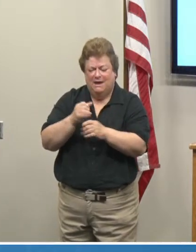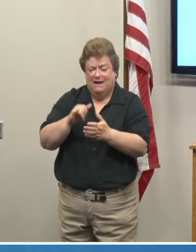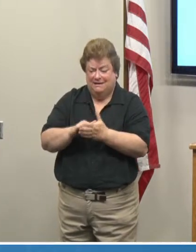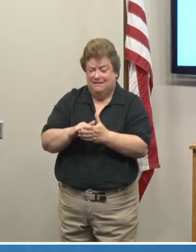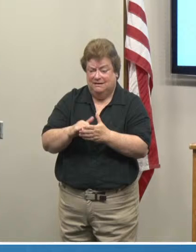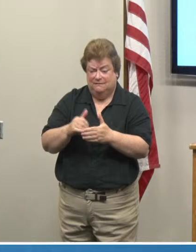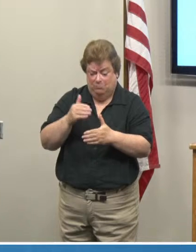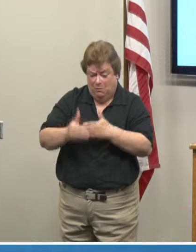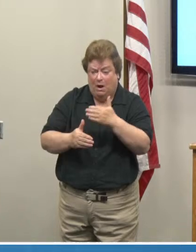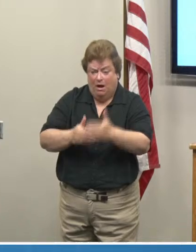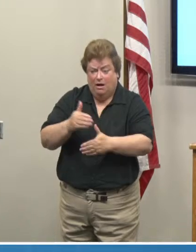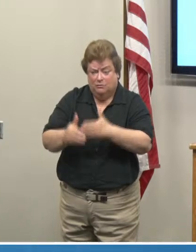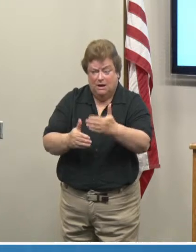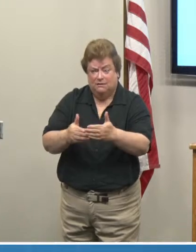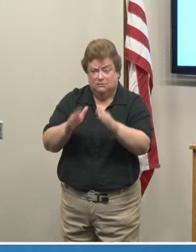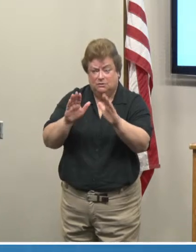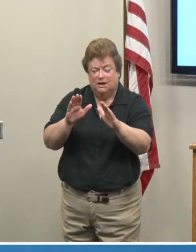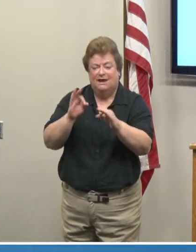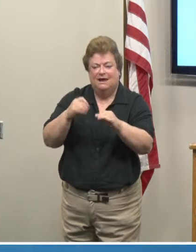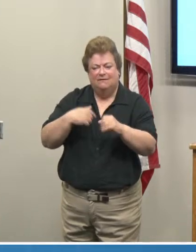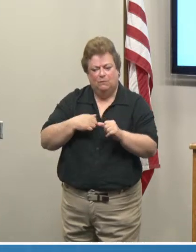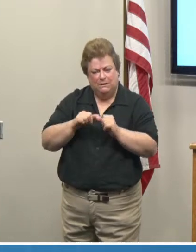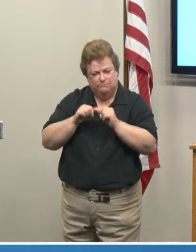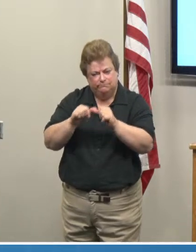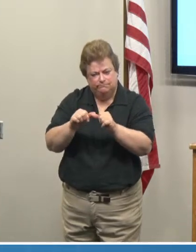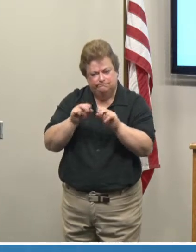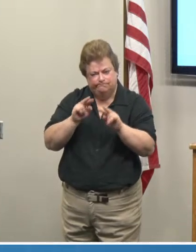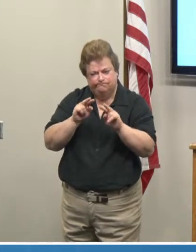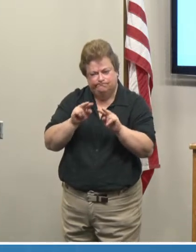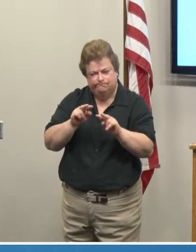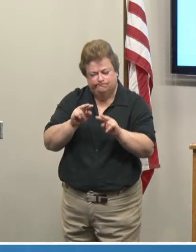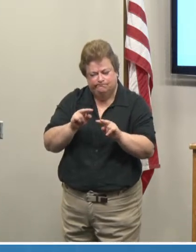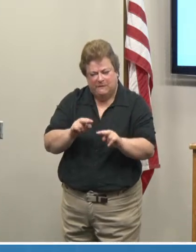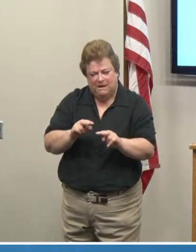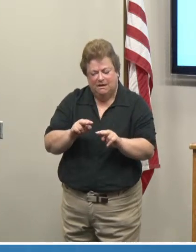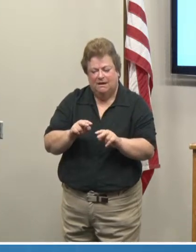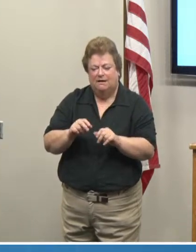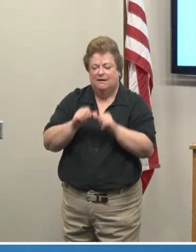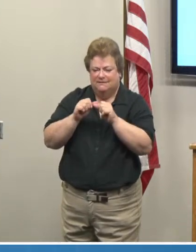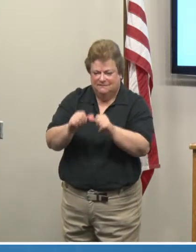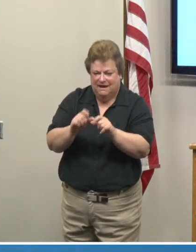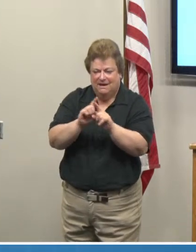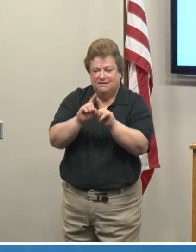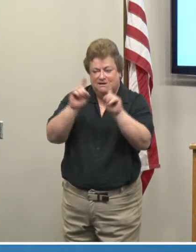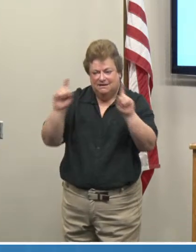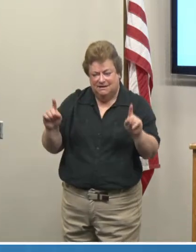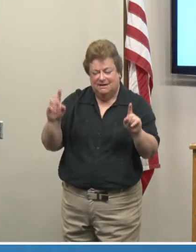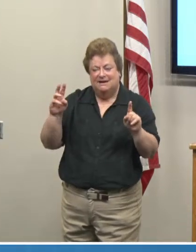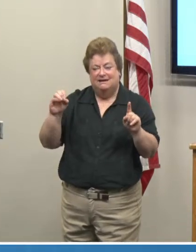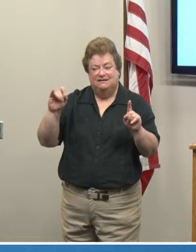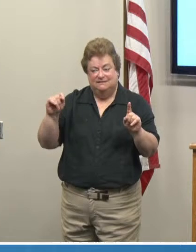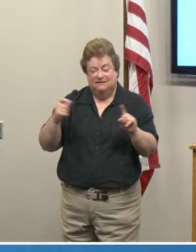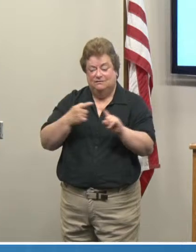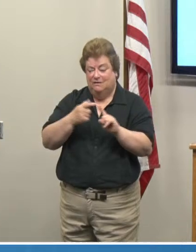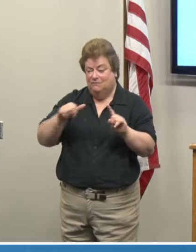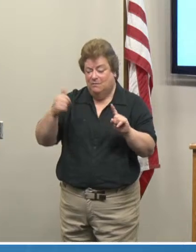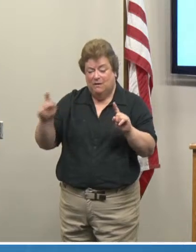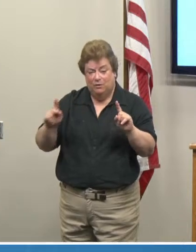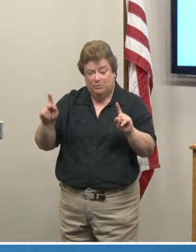great progress if we remain vigilant, maintaining at least 6 feet of physical distance between ourselves and